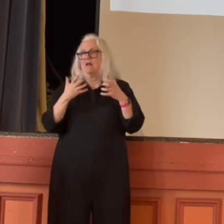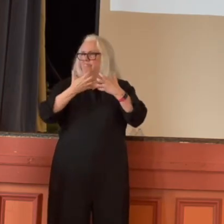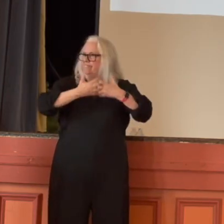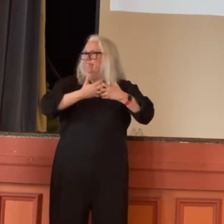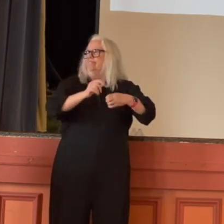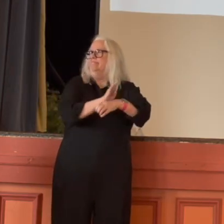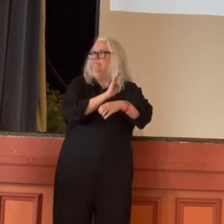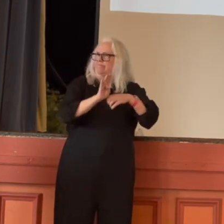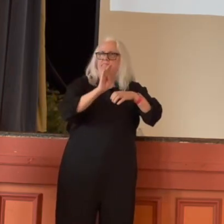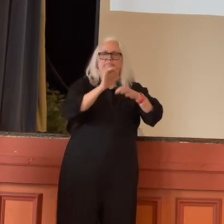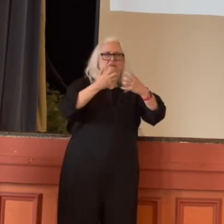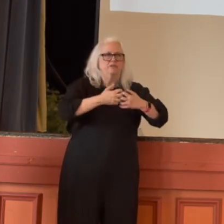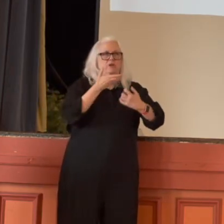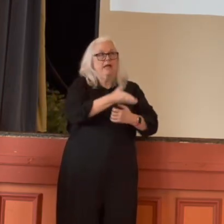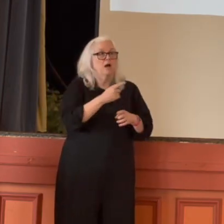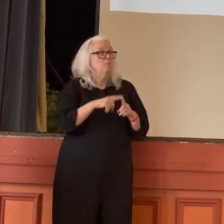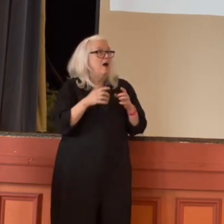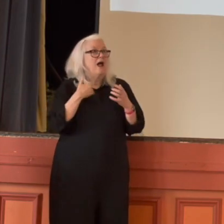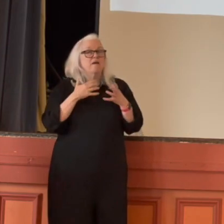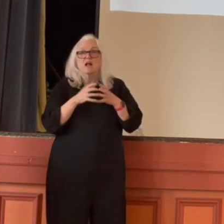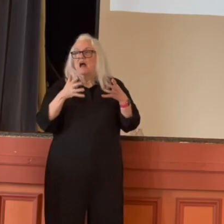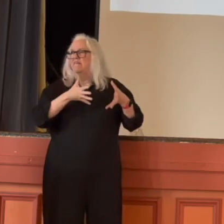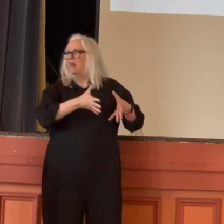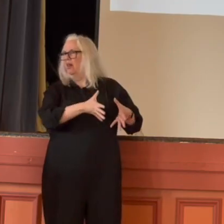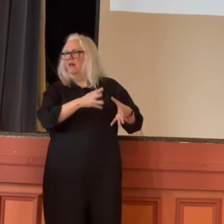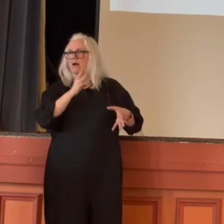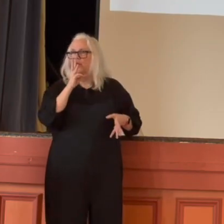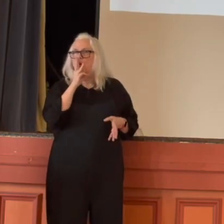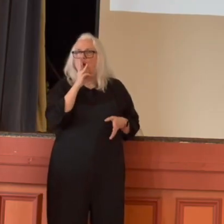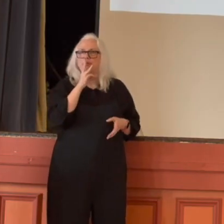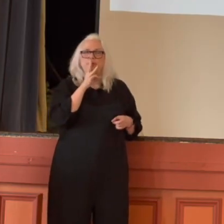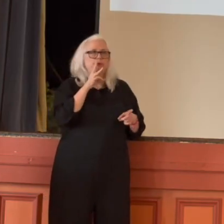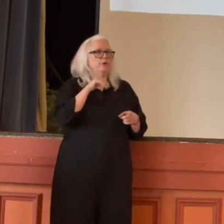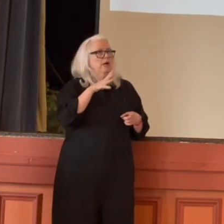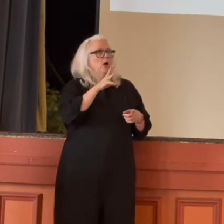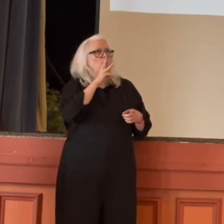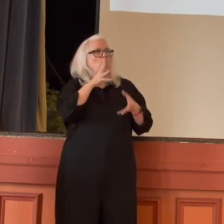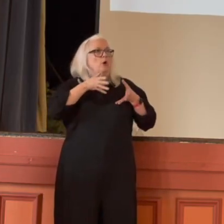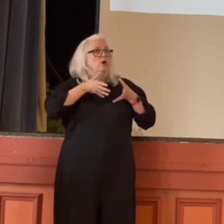had a lot of stagnant water, and that stagnant water was breeding disease.